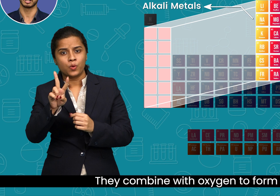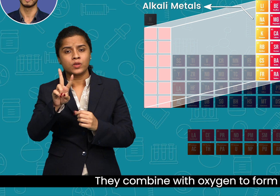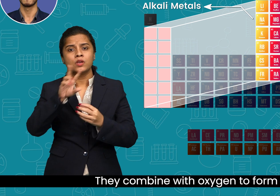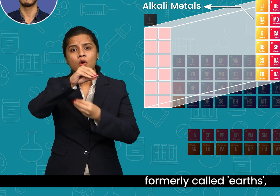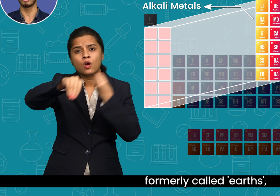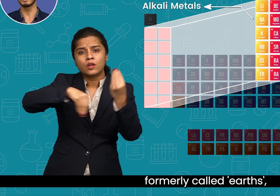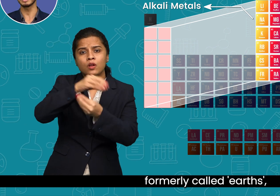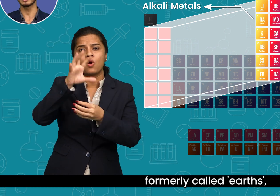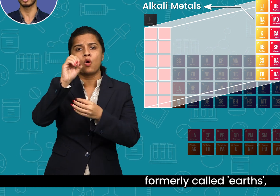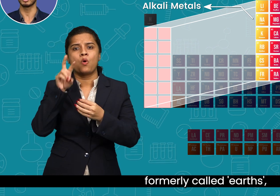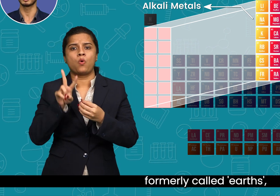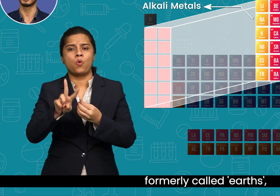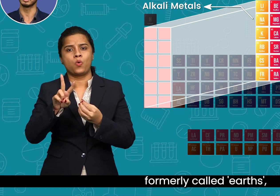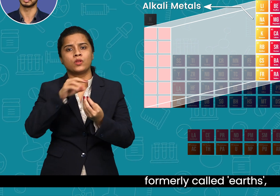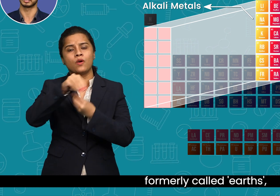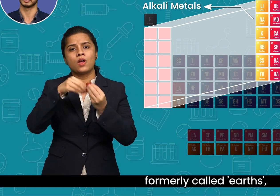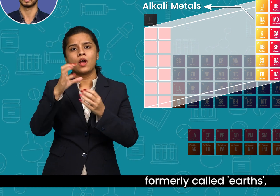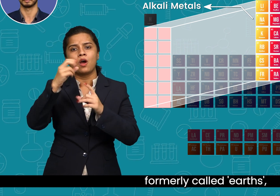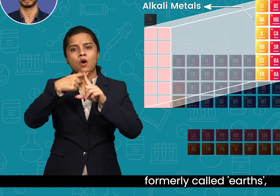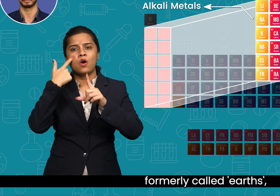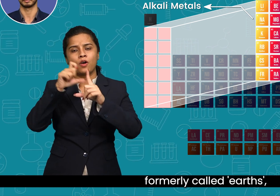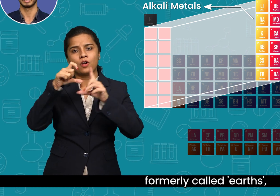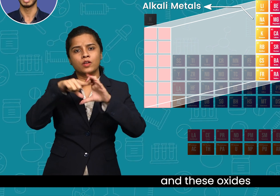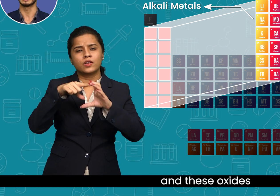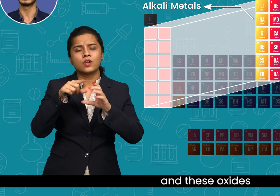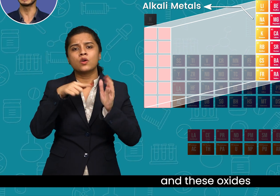oxides, formerly called earths.